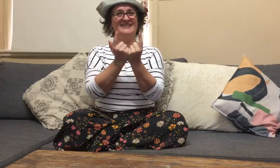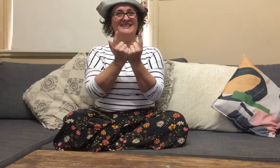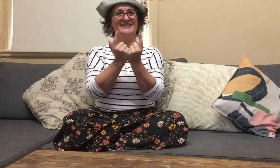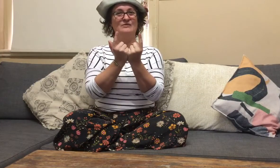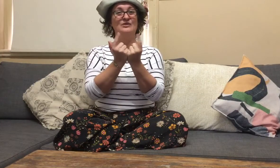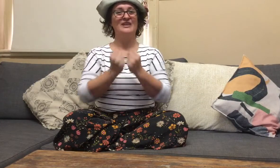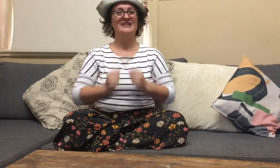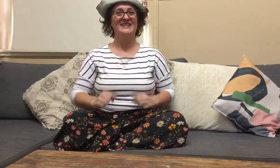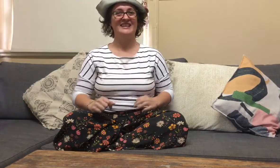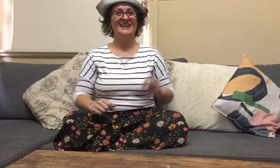We'll do that together.